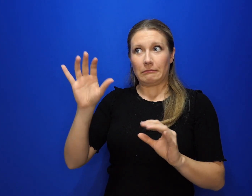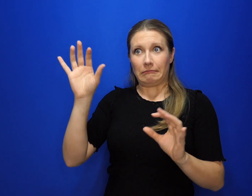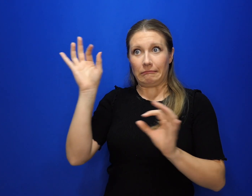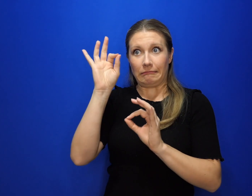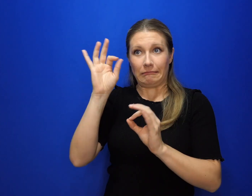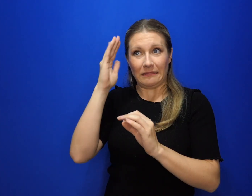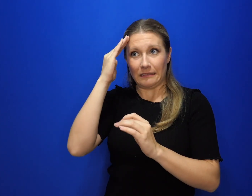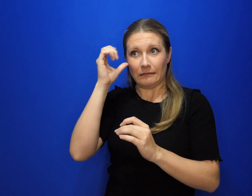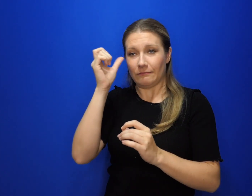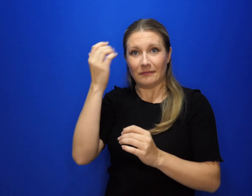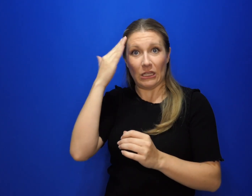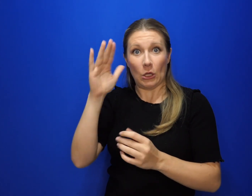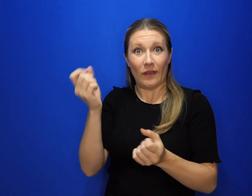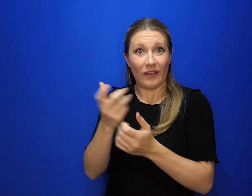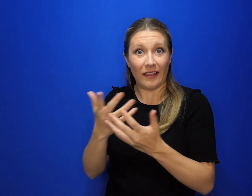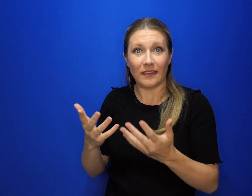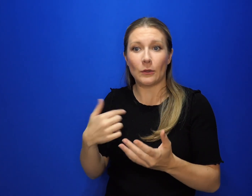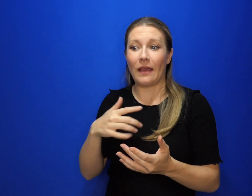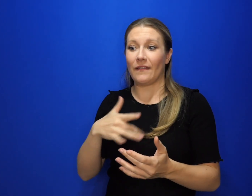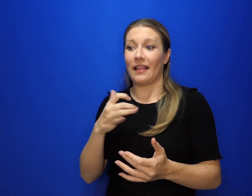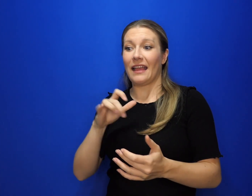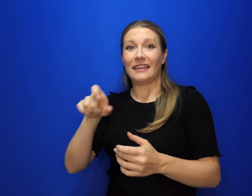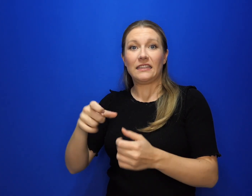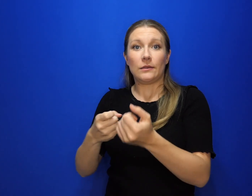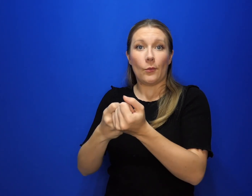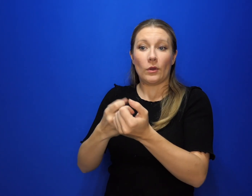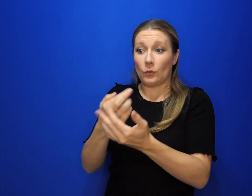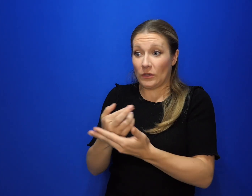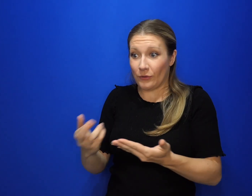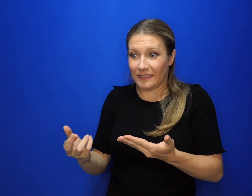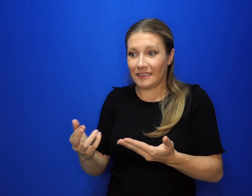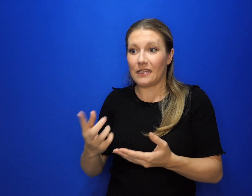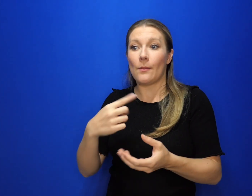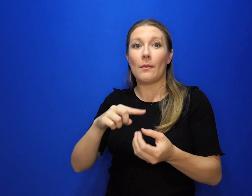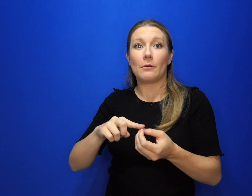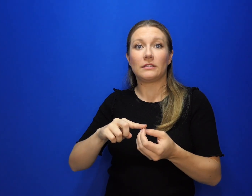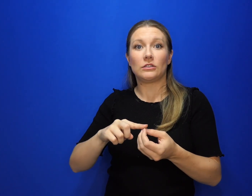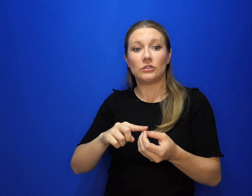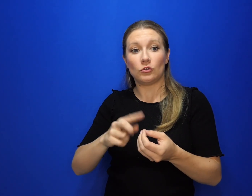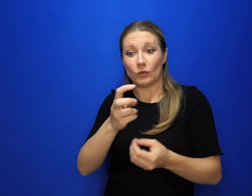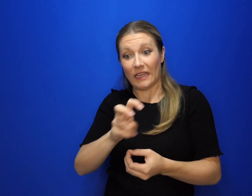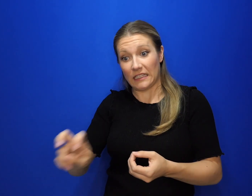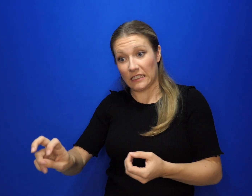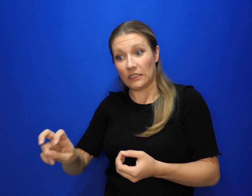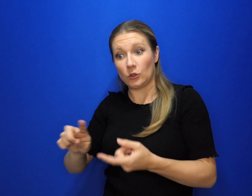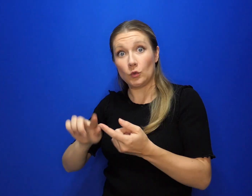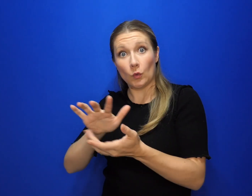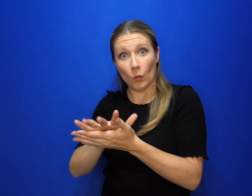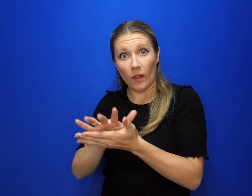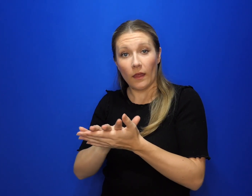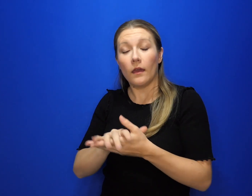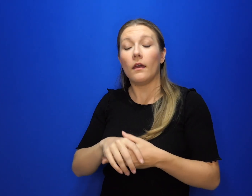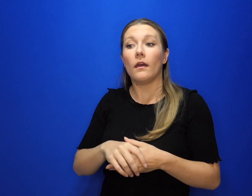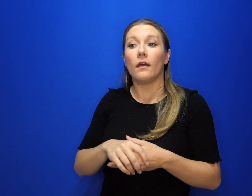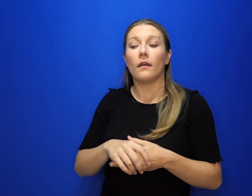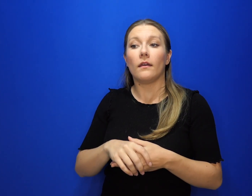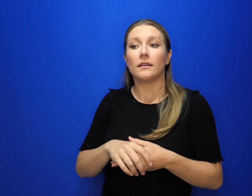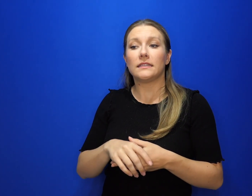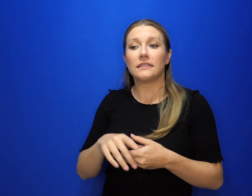I was doing. So I felt like I needed support and resources about transitioning.